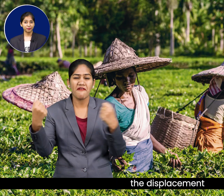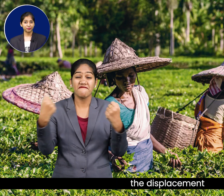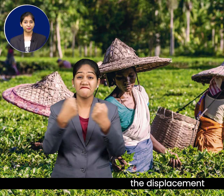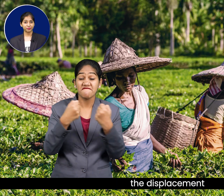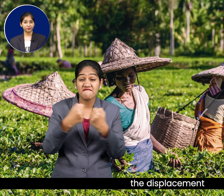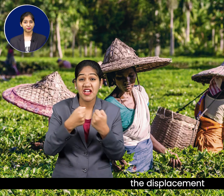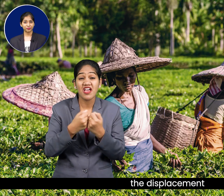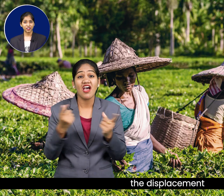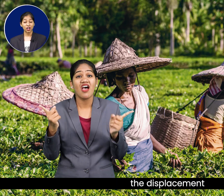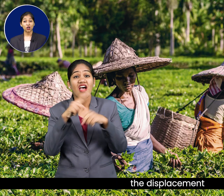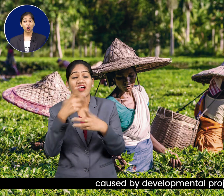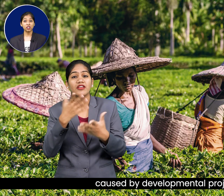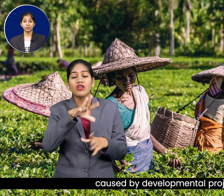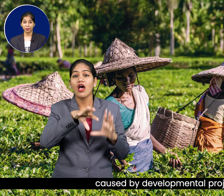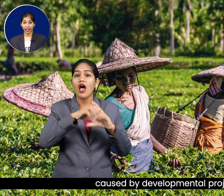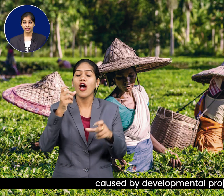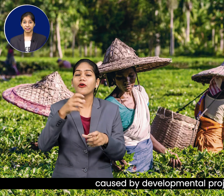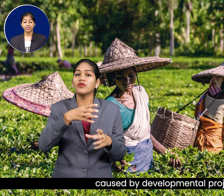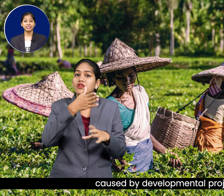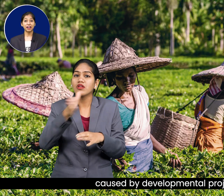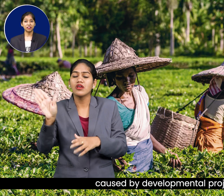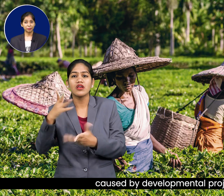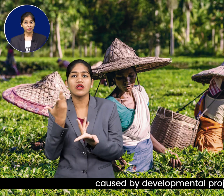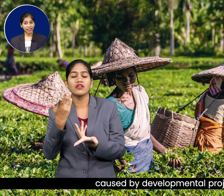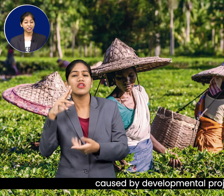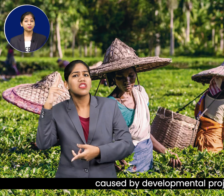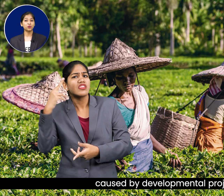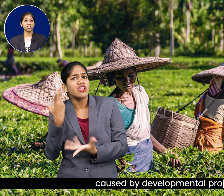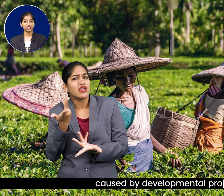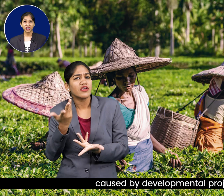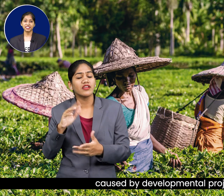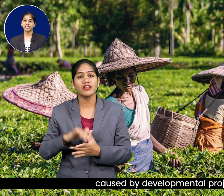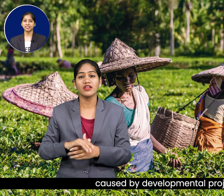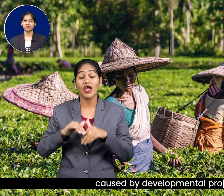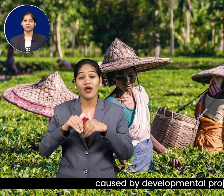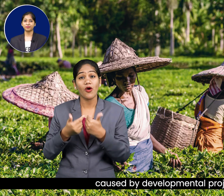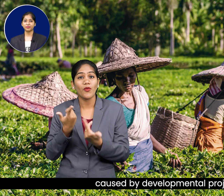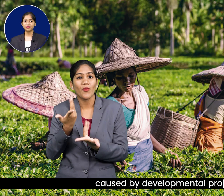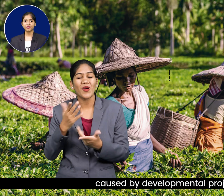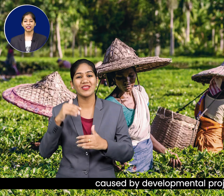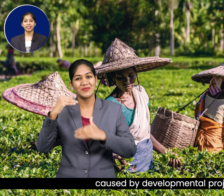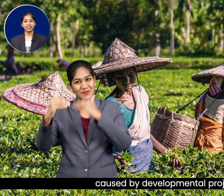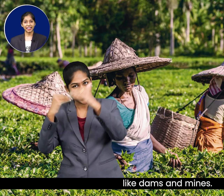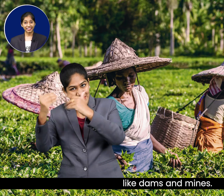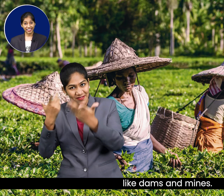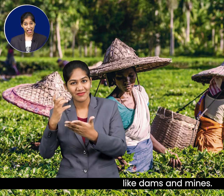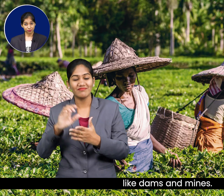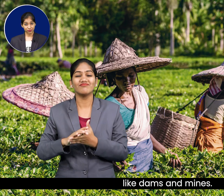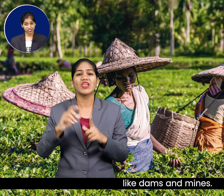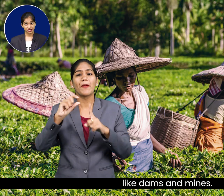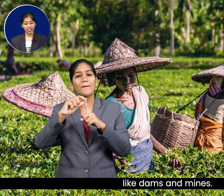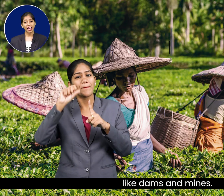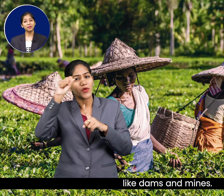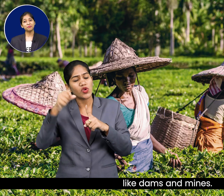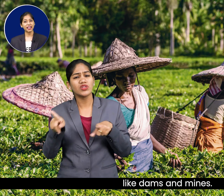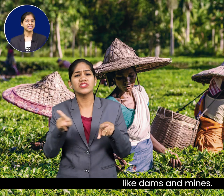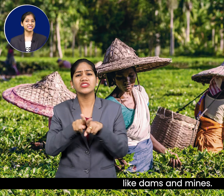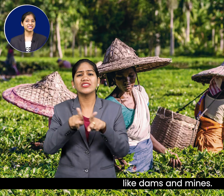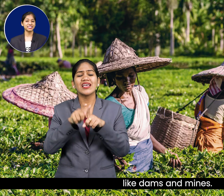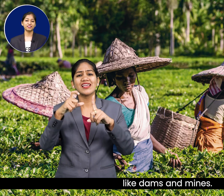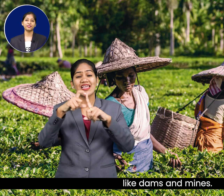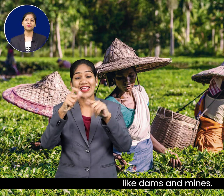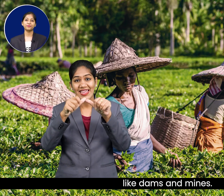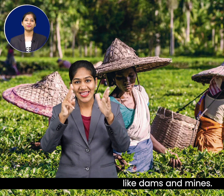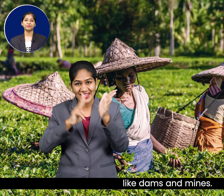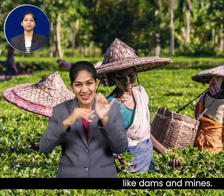displacement caused by developmental projects like dams and